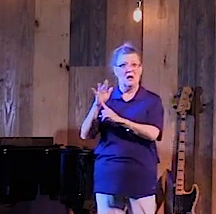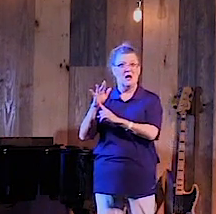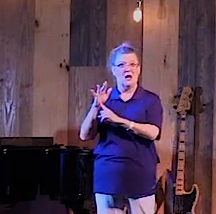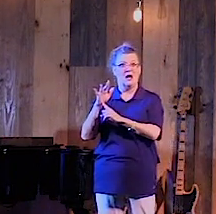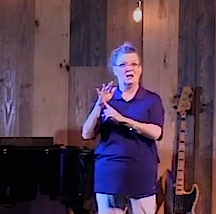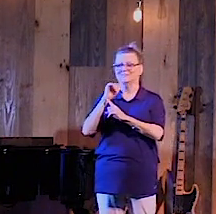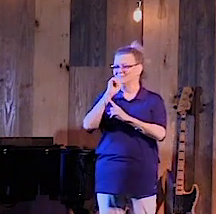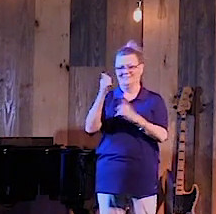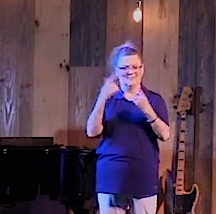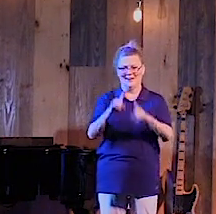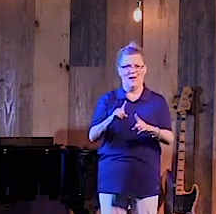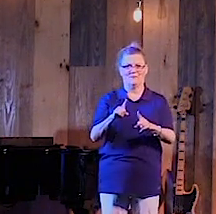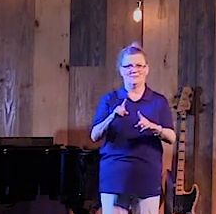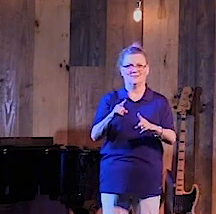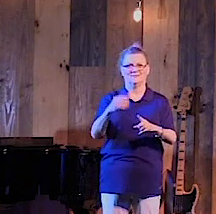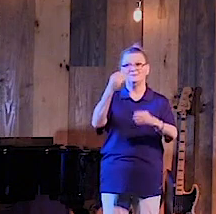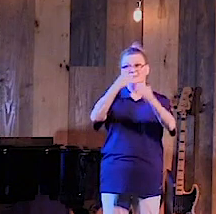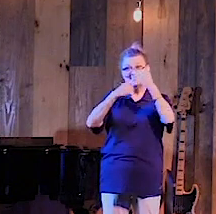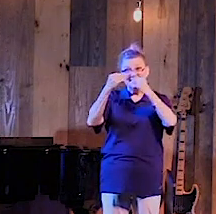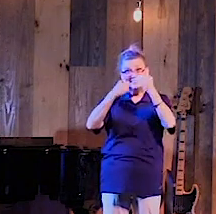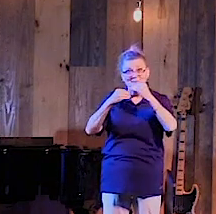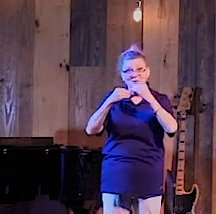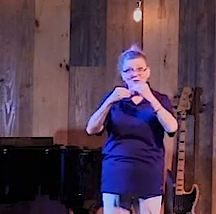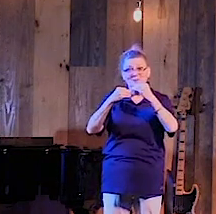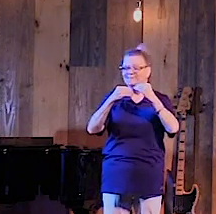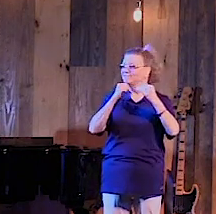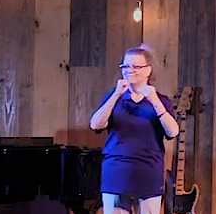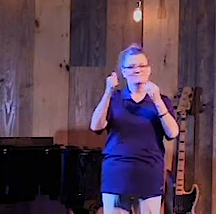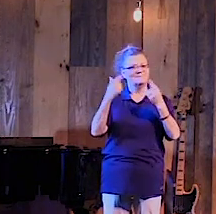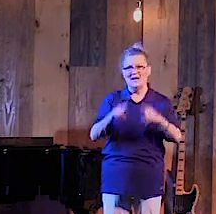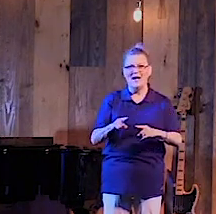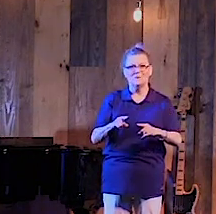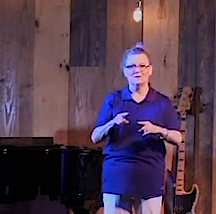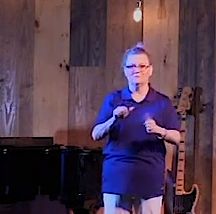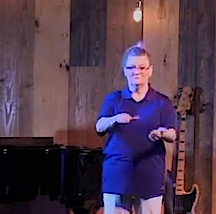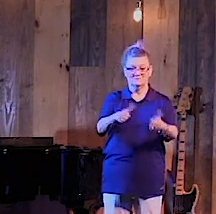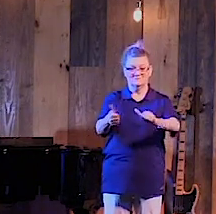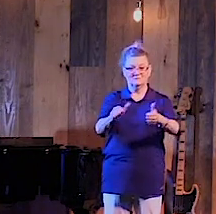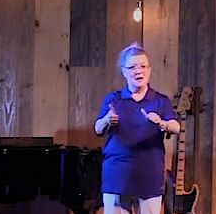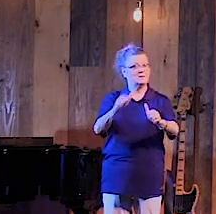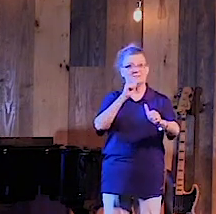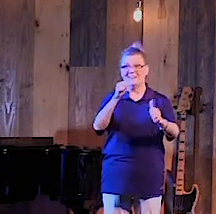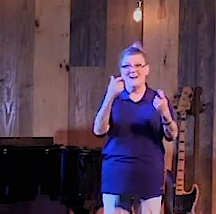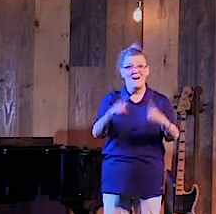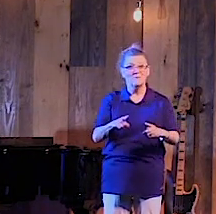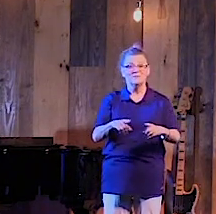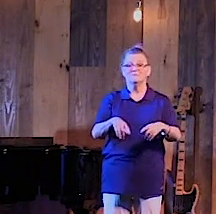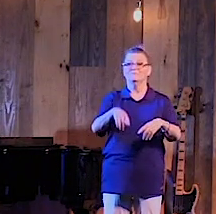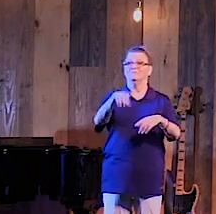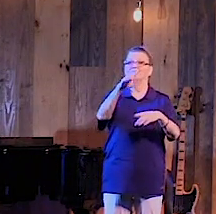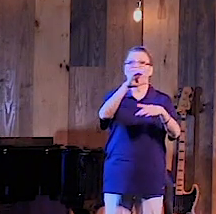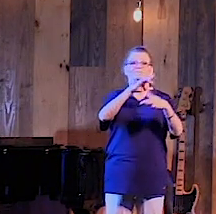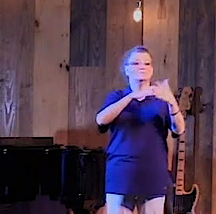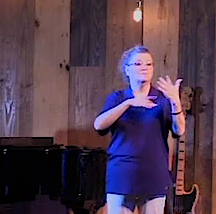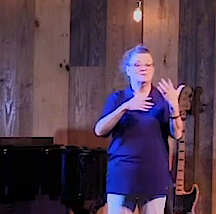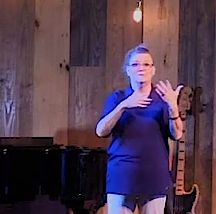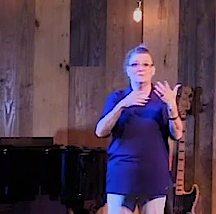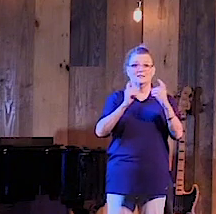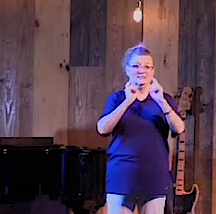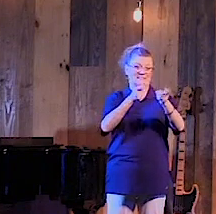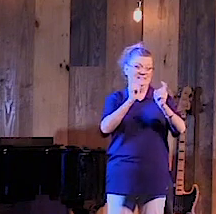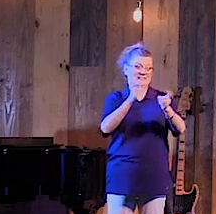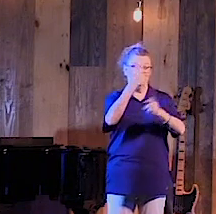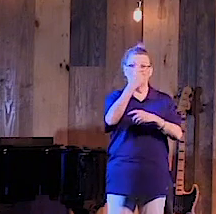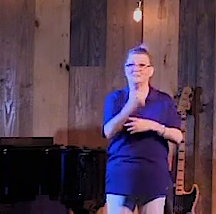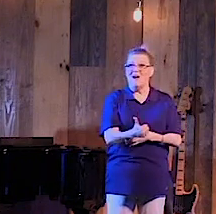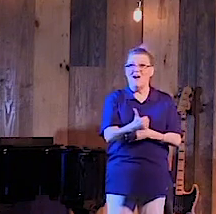happen by taking communion, by being baptized, by doing good works, by giving time, talent, and treasure to the church.